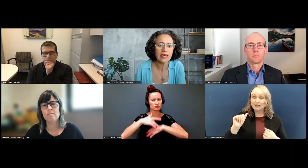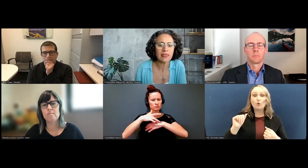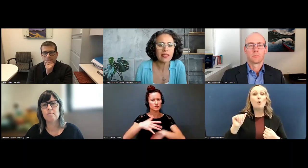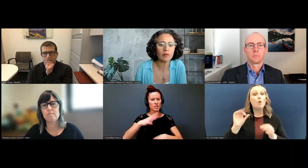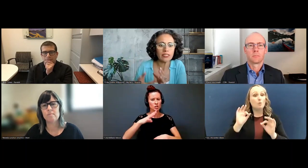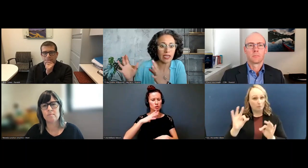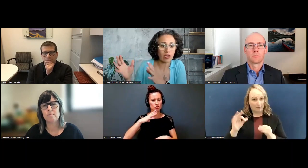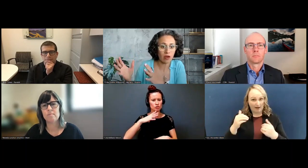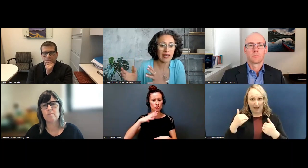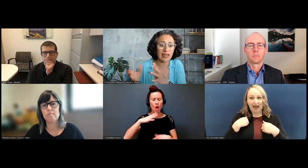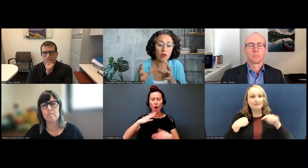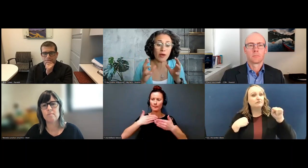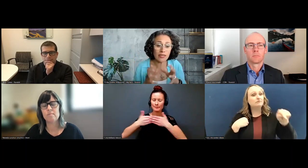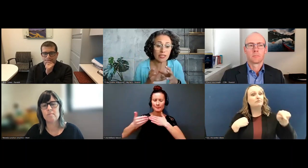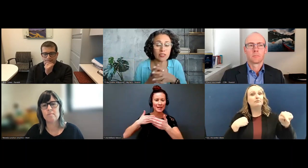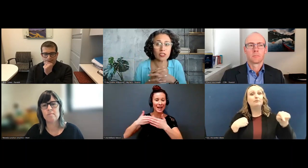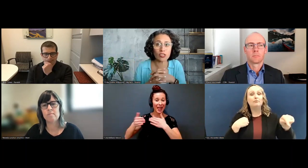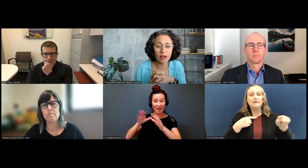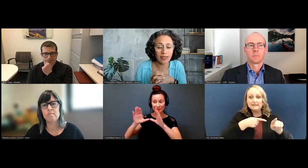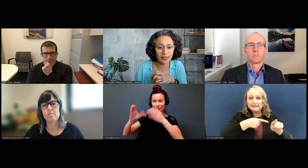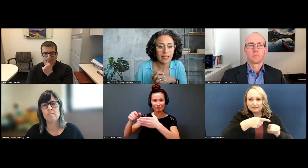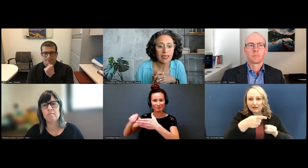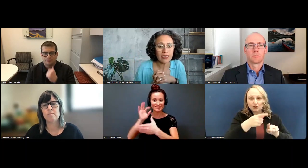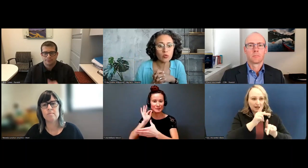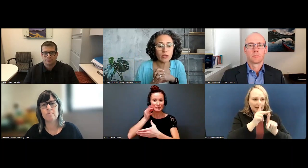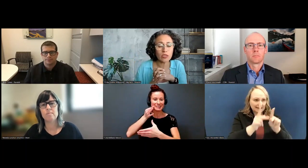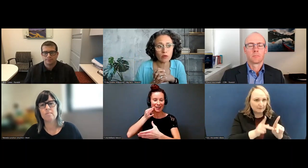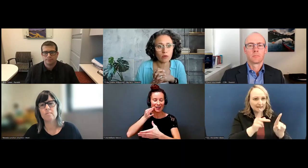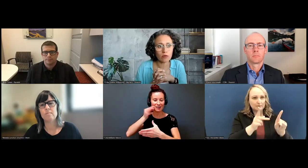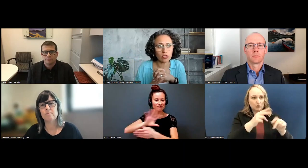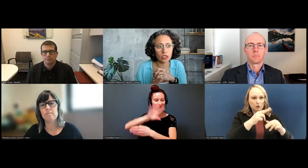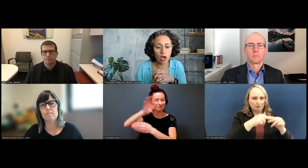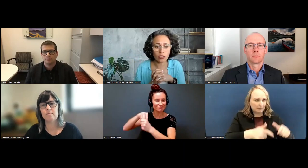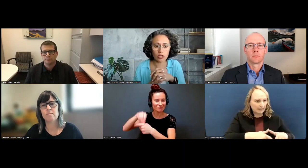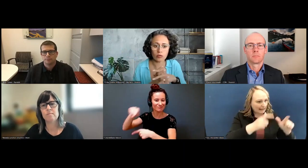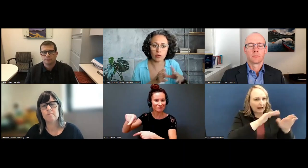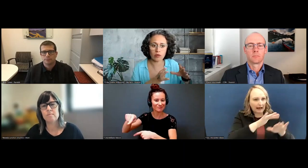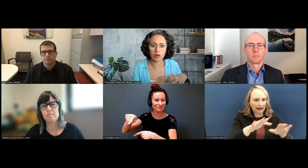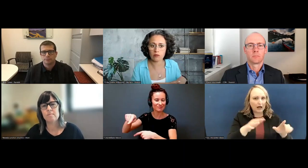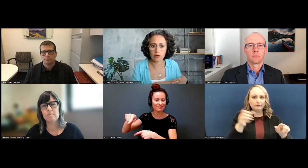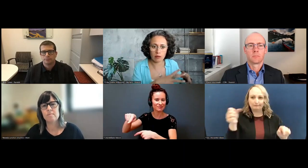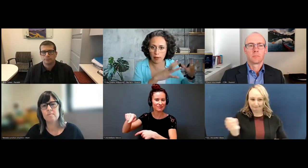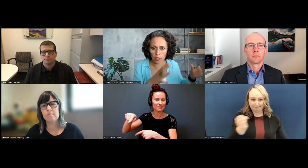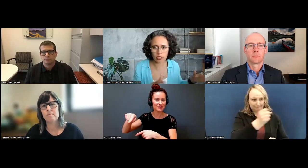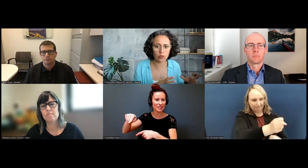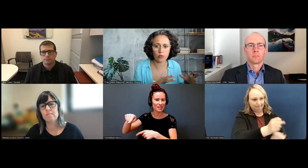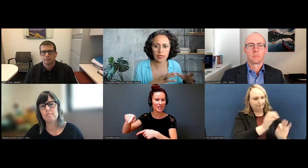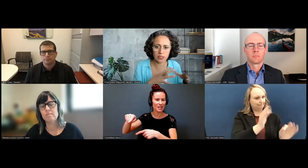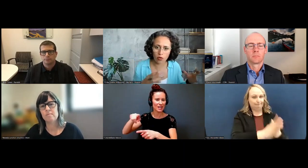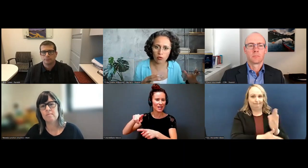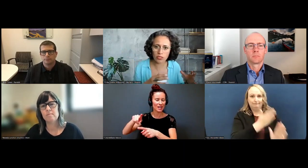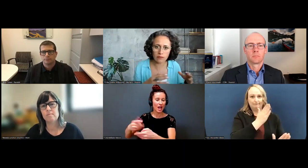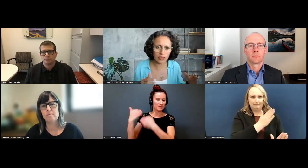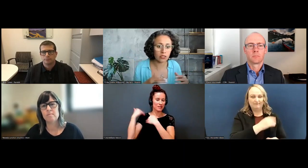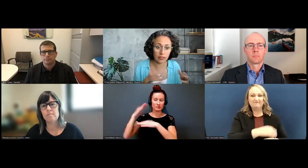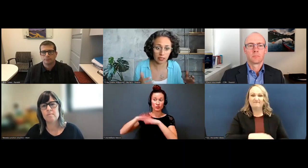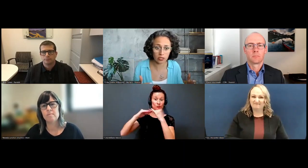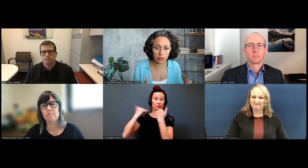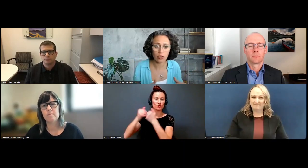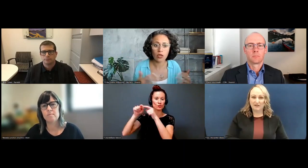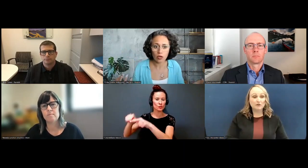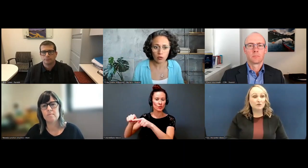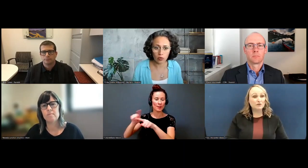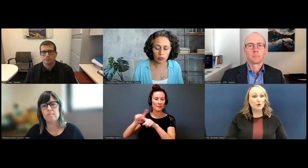of this that will take care. And what is shocking is when you talk to a person who has no